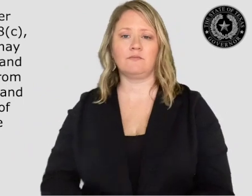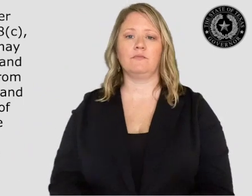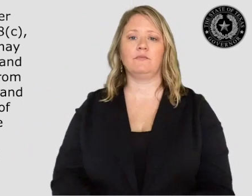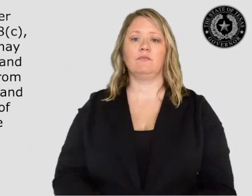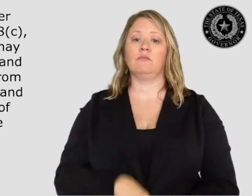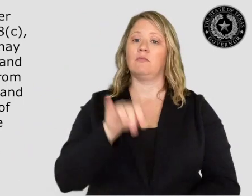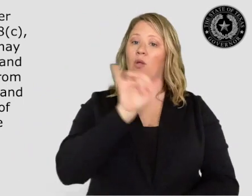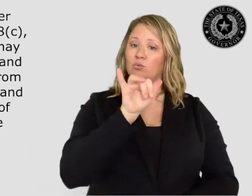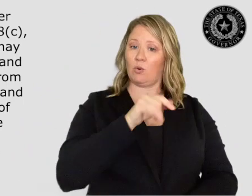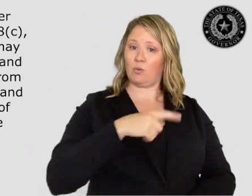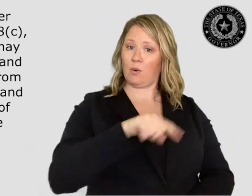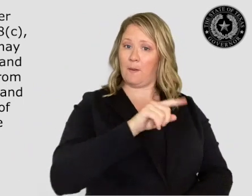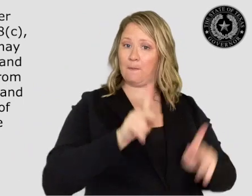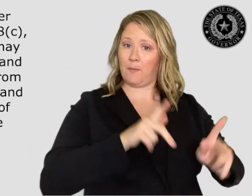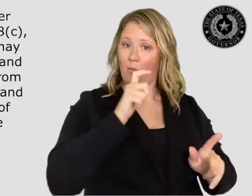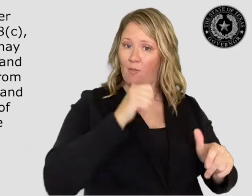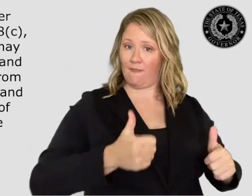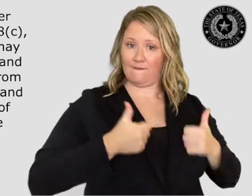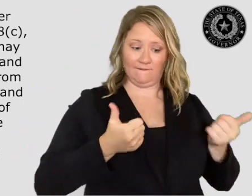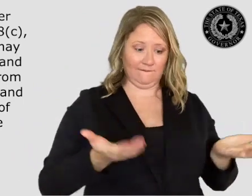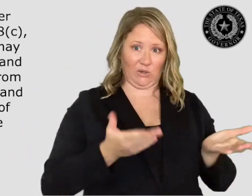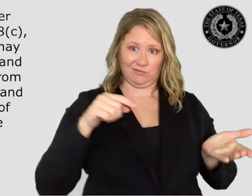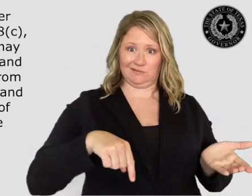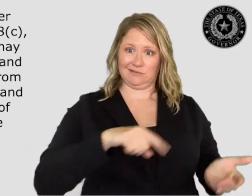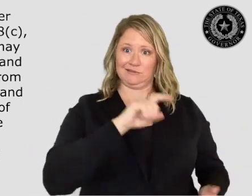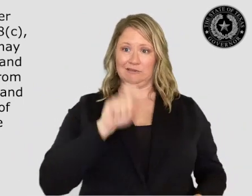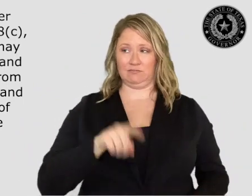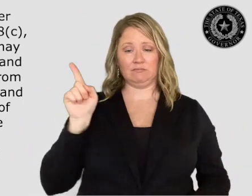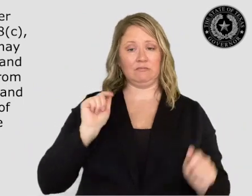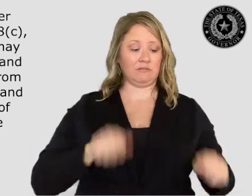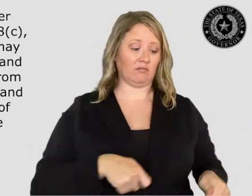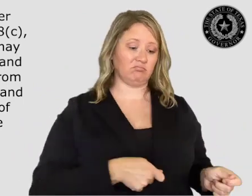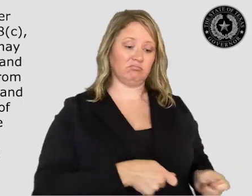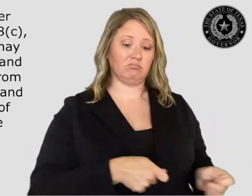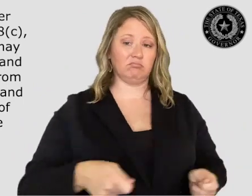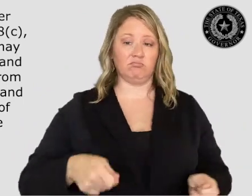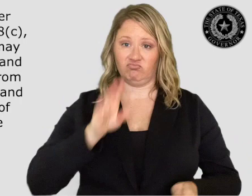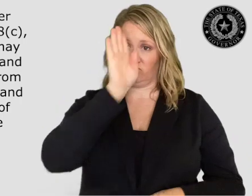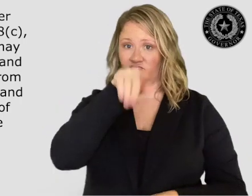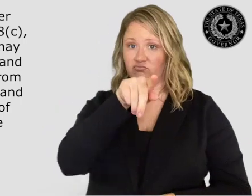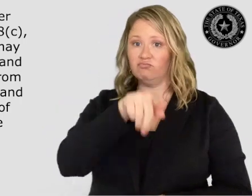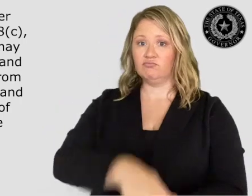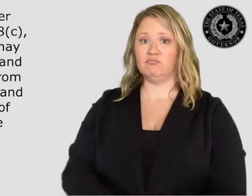and the occupancy of premises in the area, and